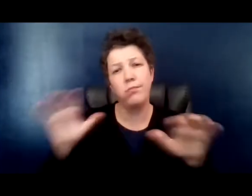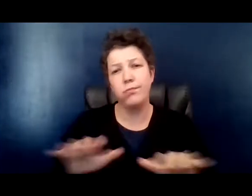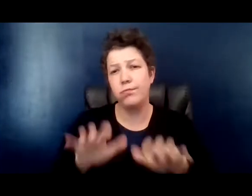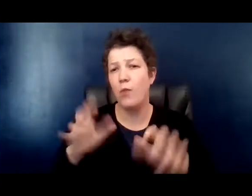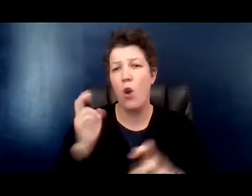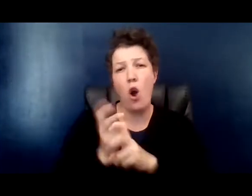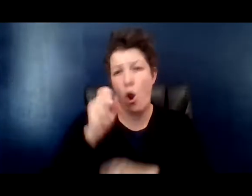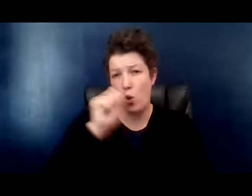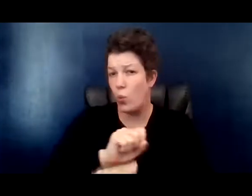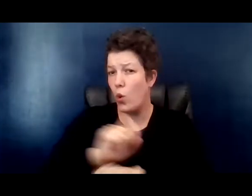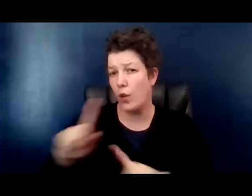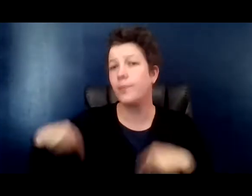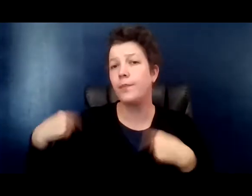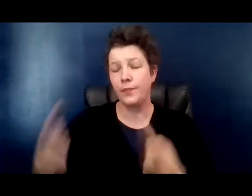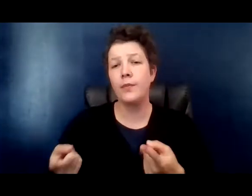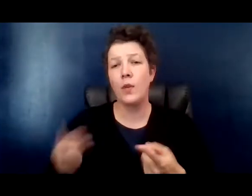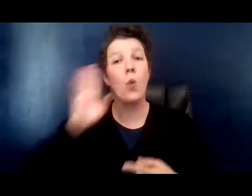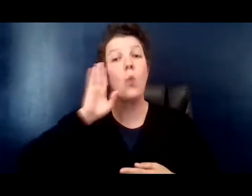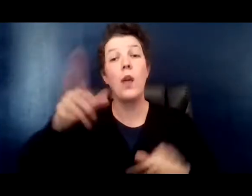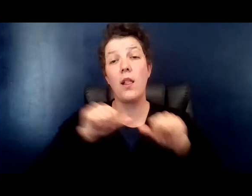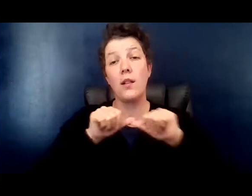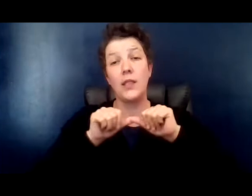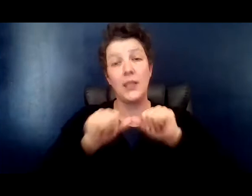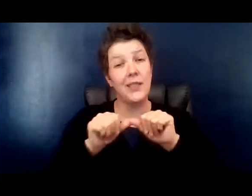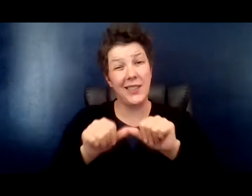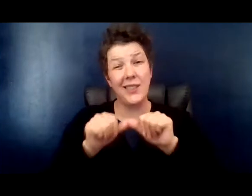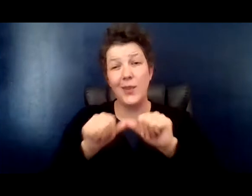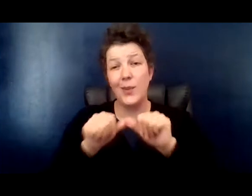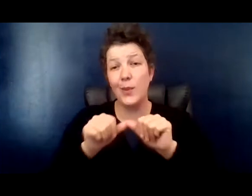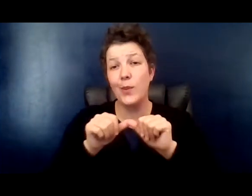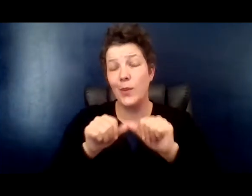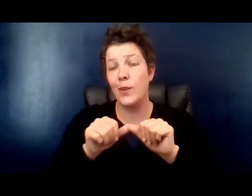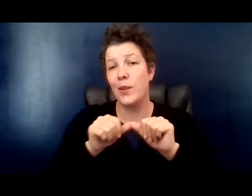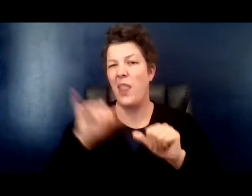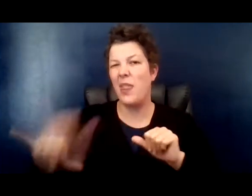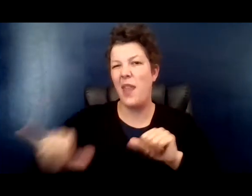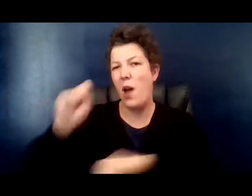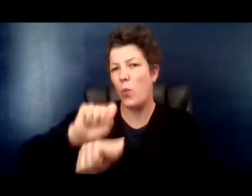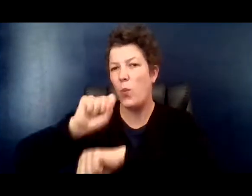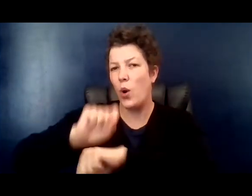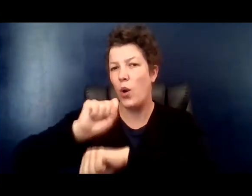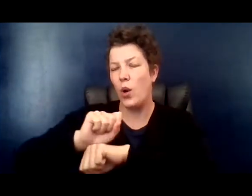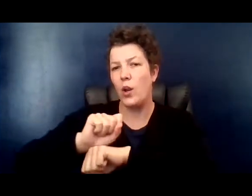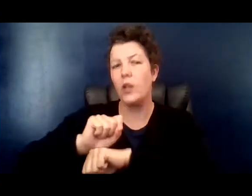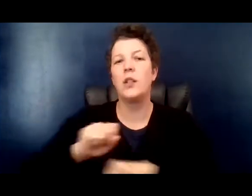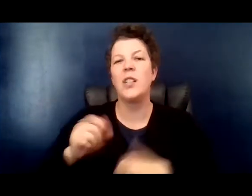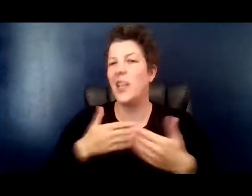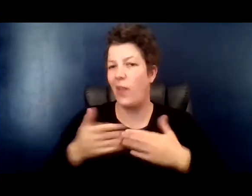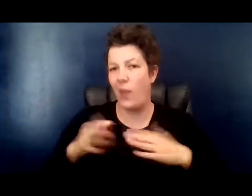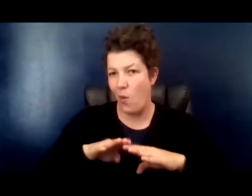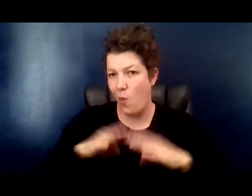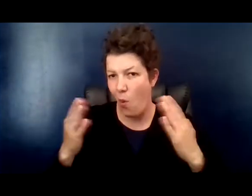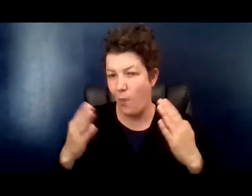to putting more and more emphasis on that as we open the economy back up. But again, I can't give enough accolades